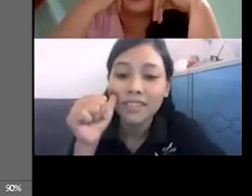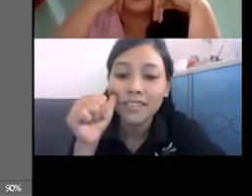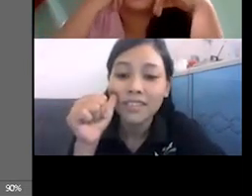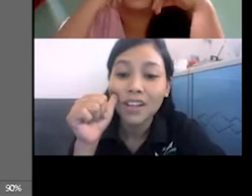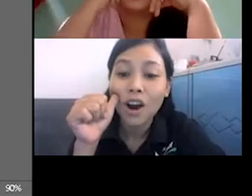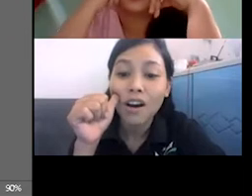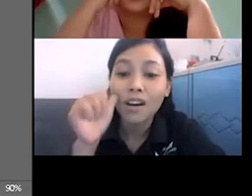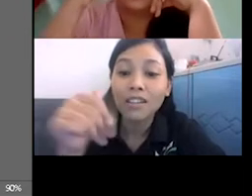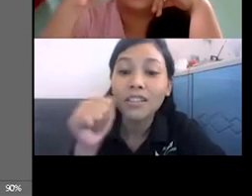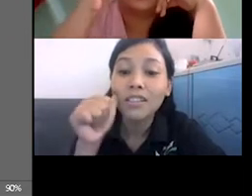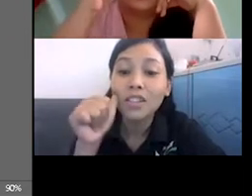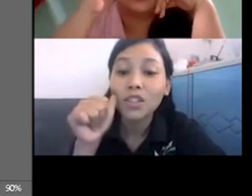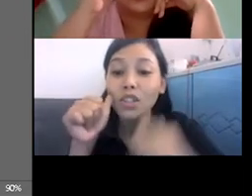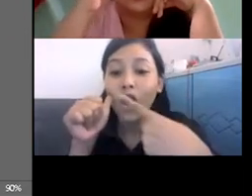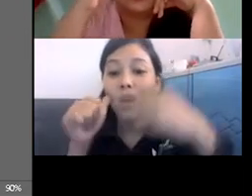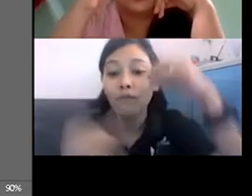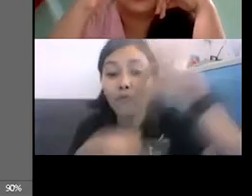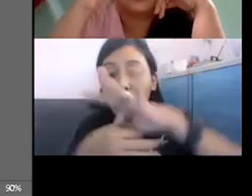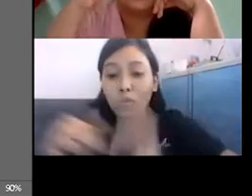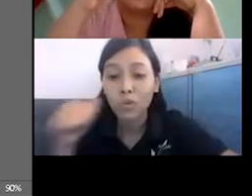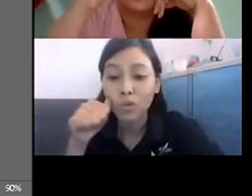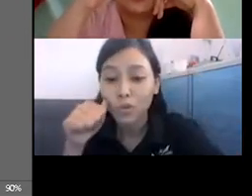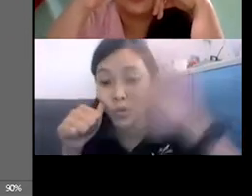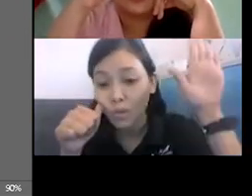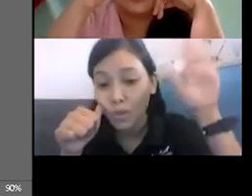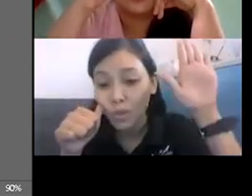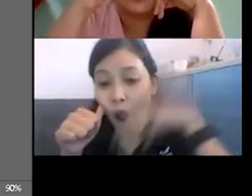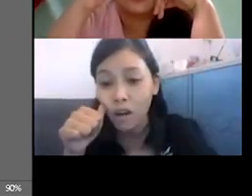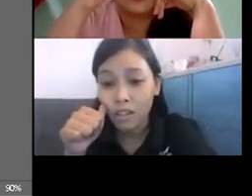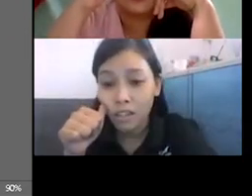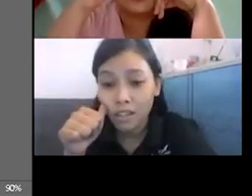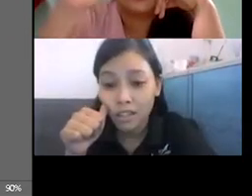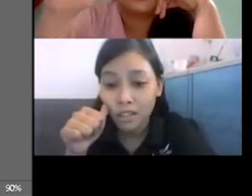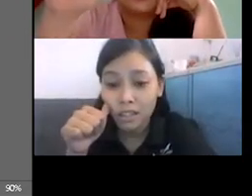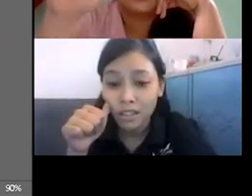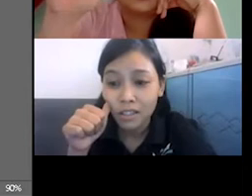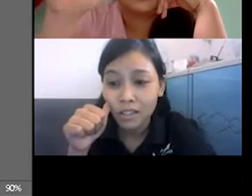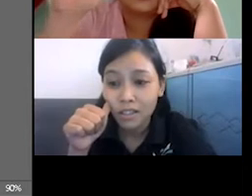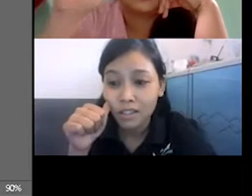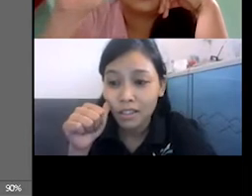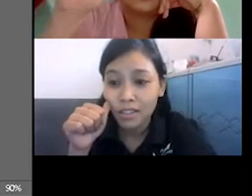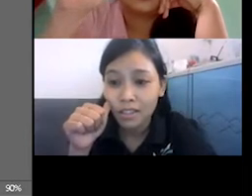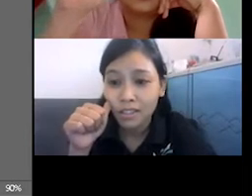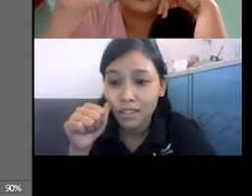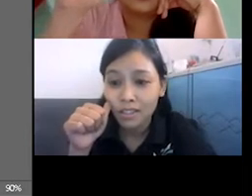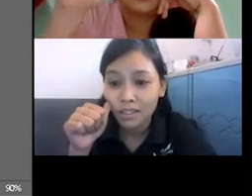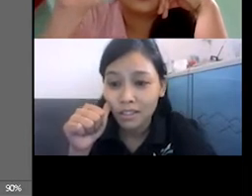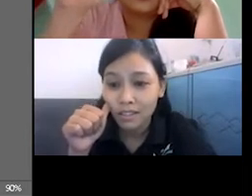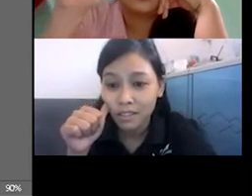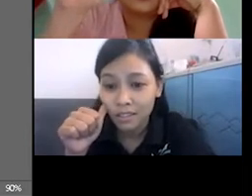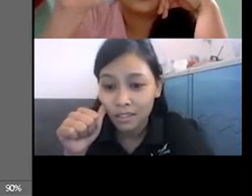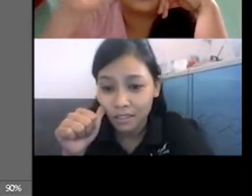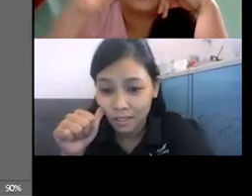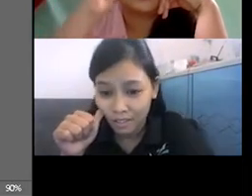maybe we can do that now. What is the first position for yesterday? What orientation? Is it this? Who thinks